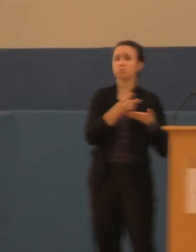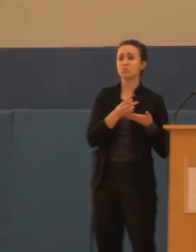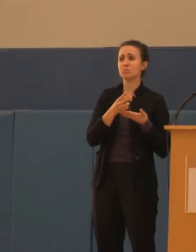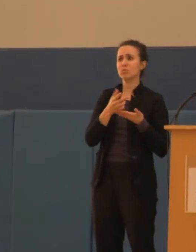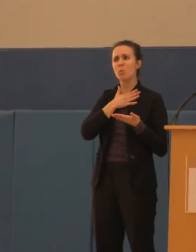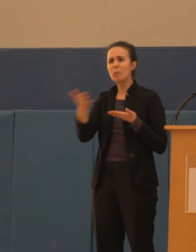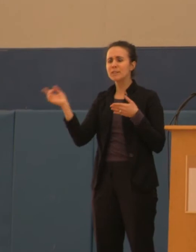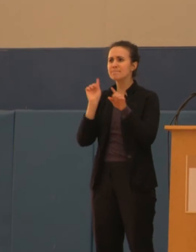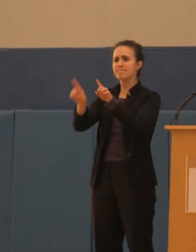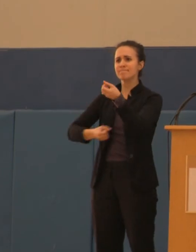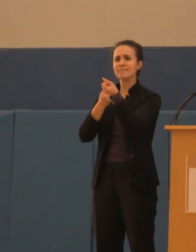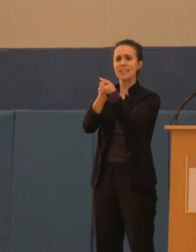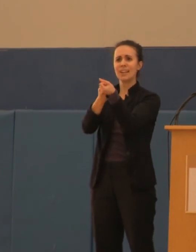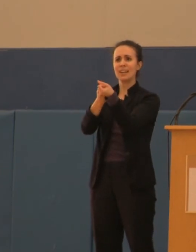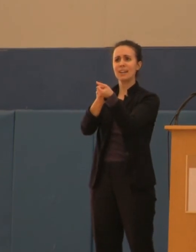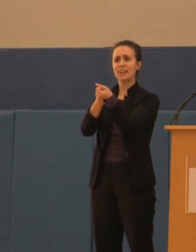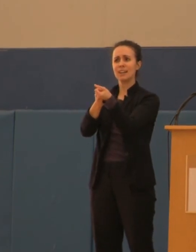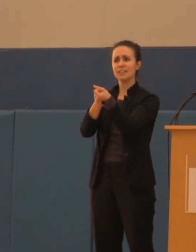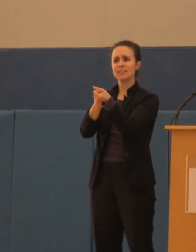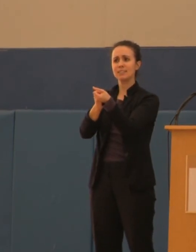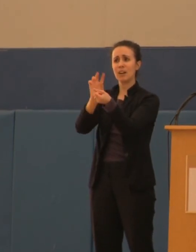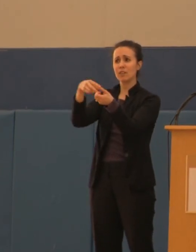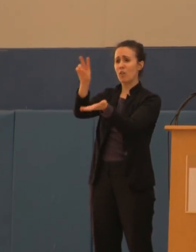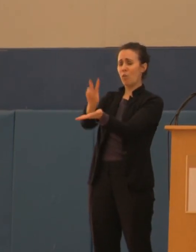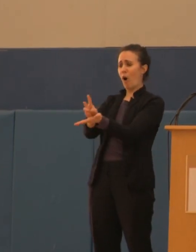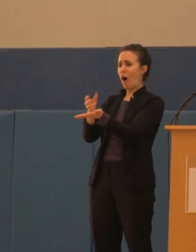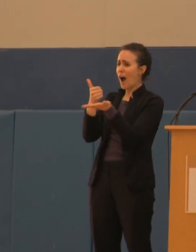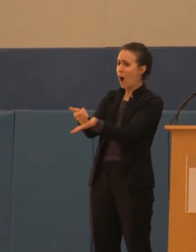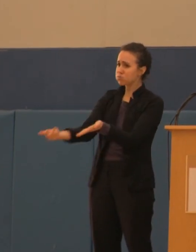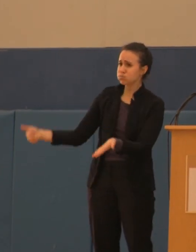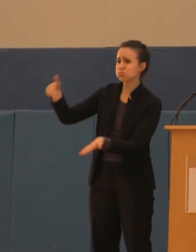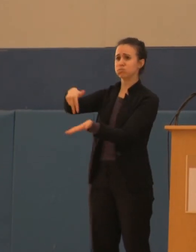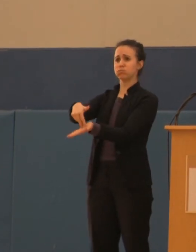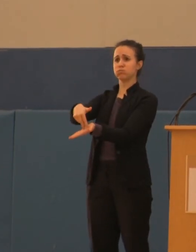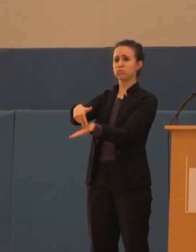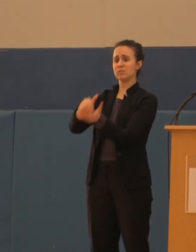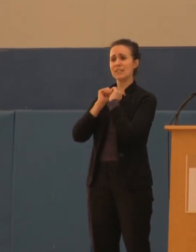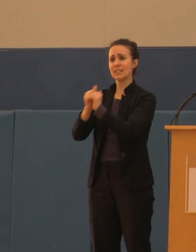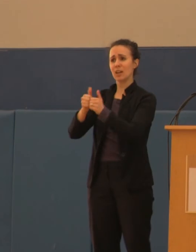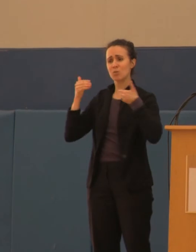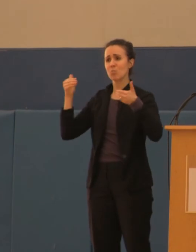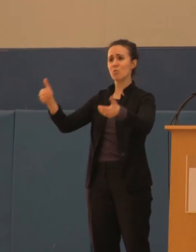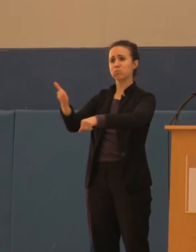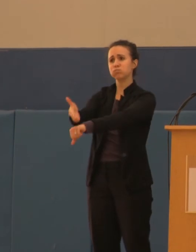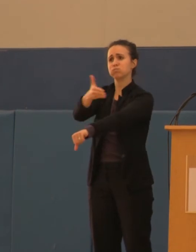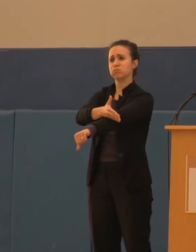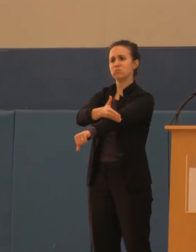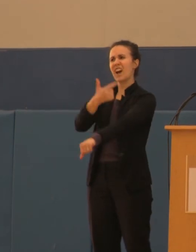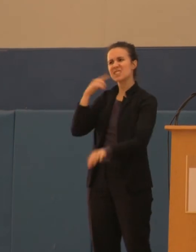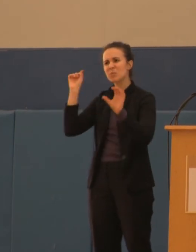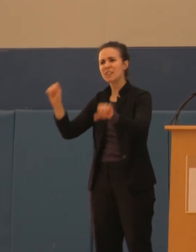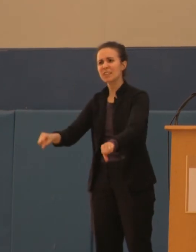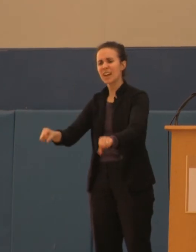with them, help them get up, and together move forward? I say we can do it. I